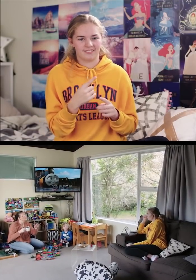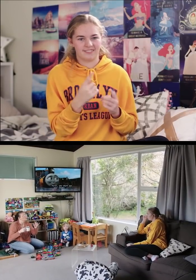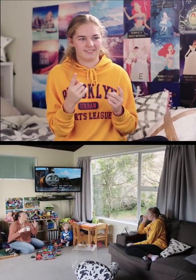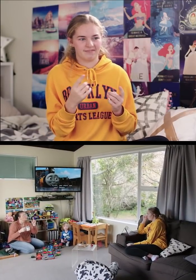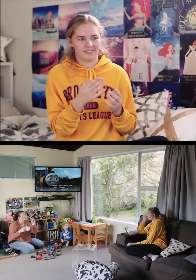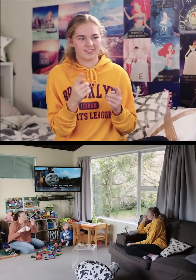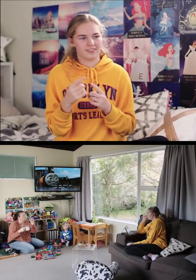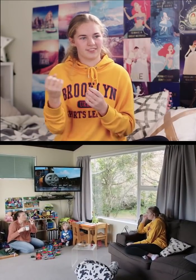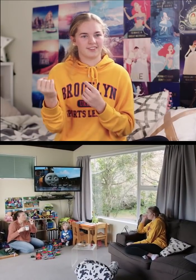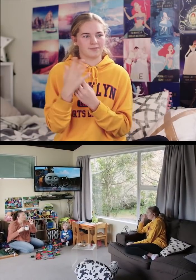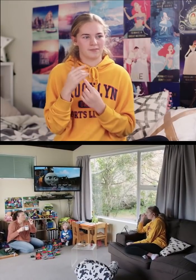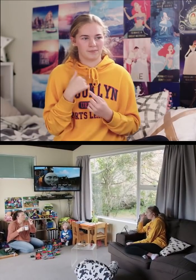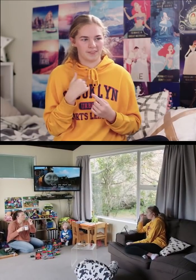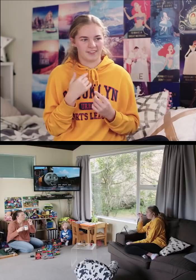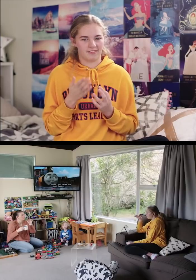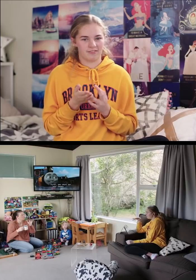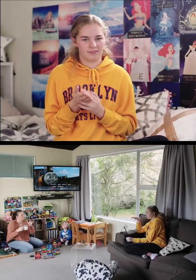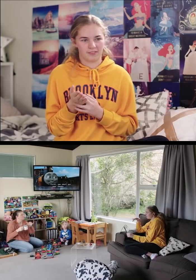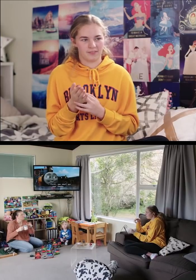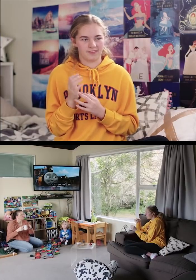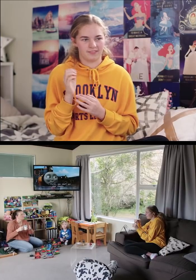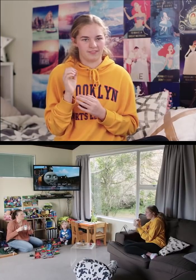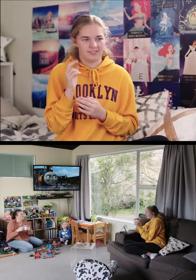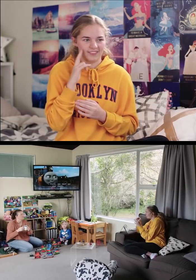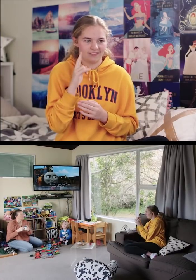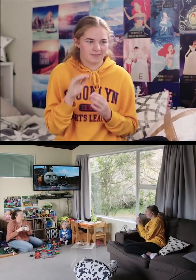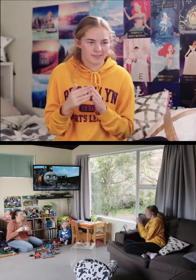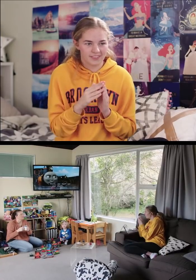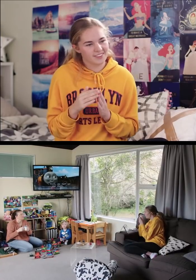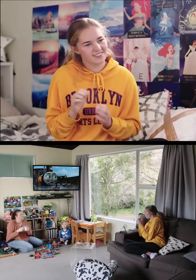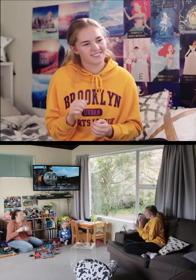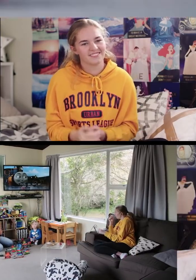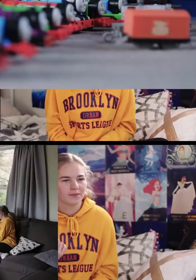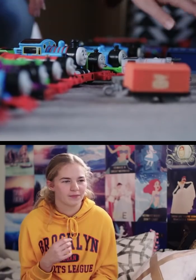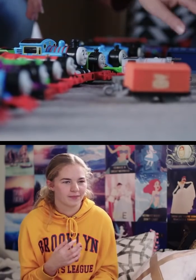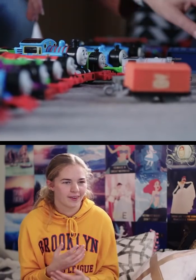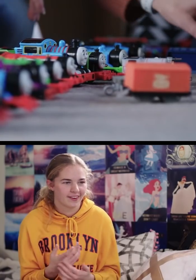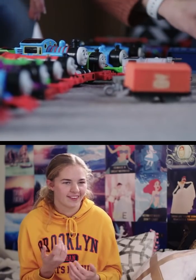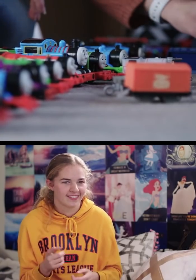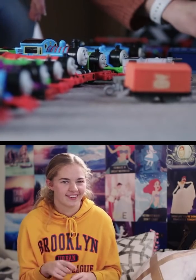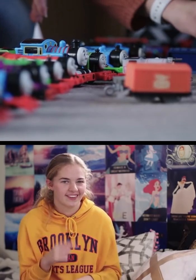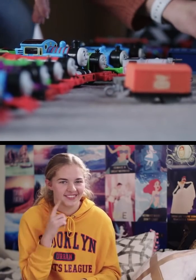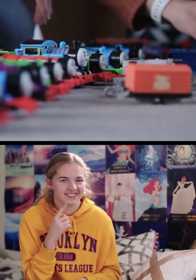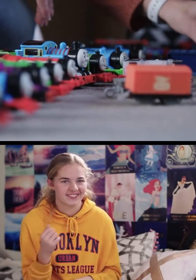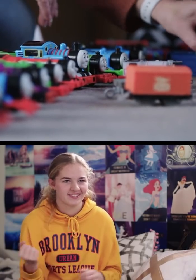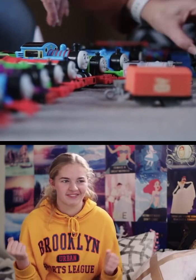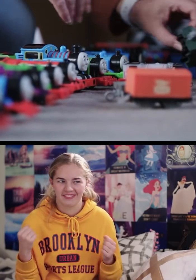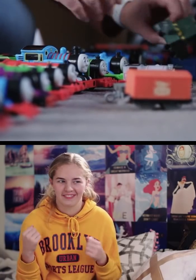community, and with him being president of Deaf Aotearoa, he's got me into it as well. Mum?